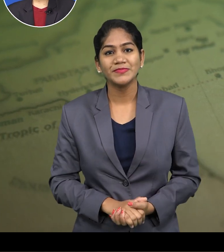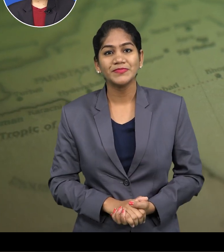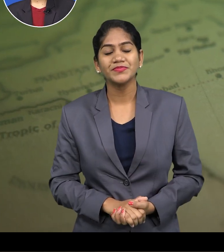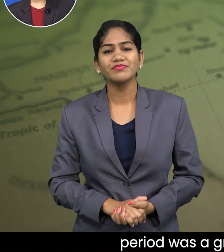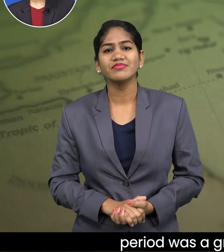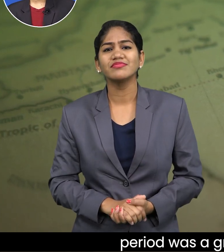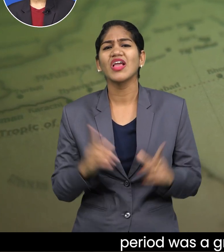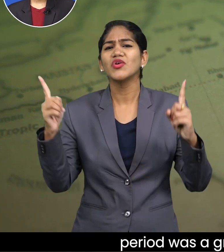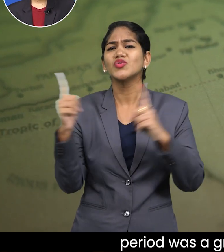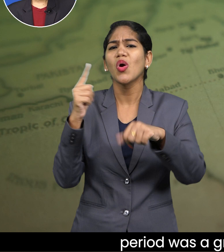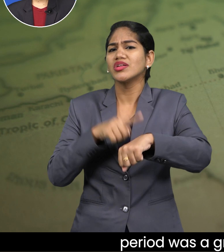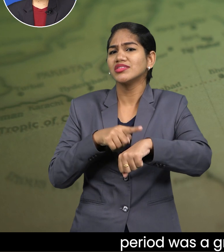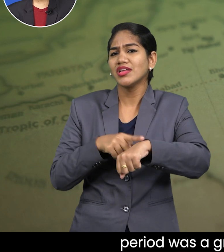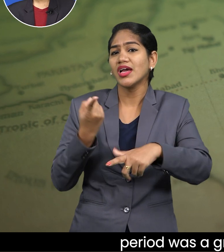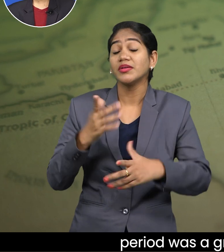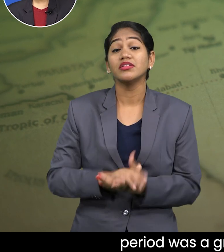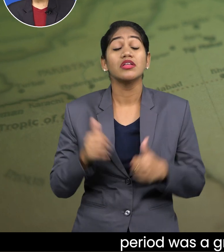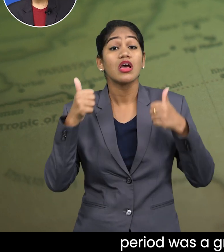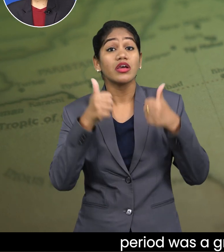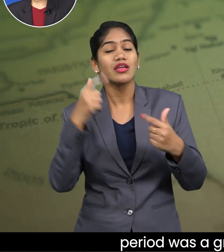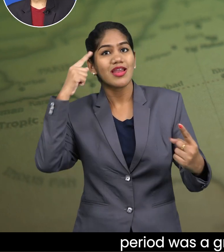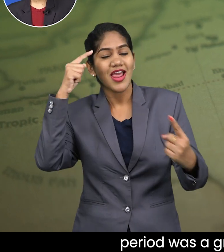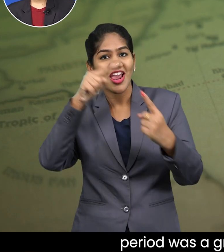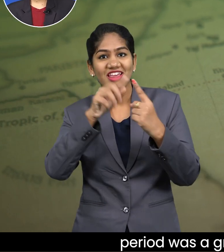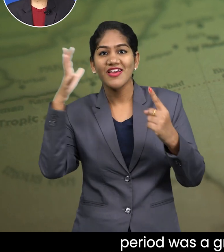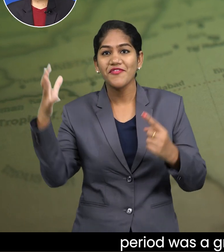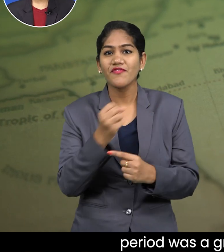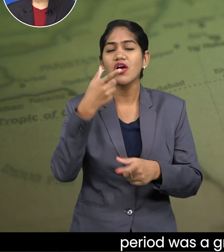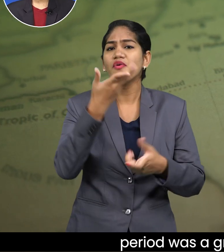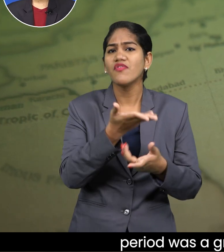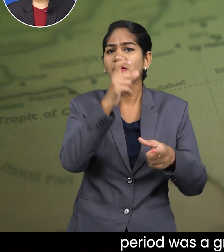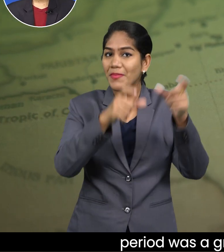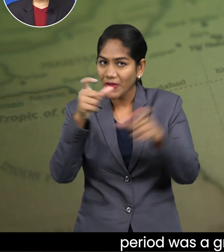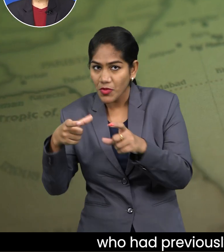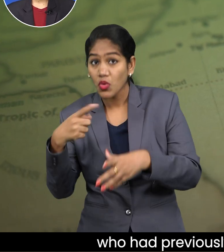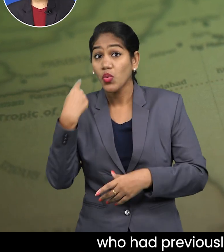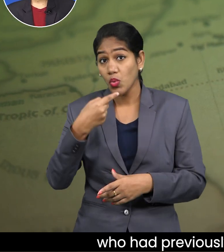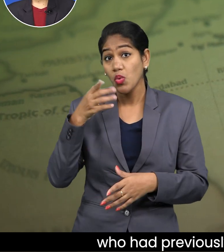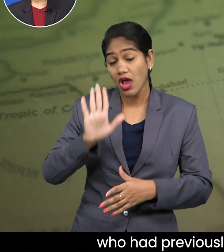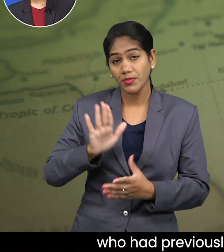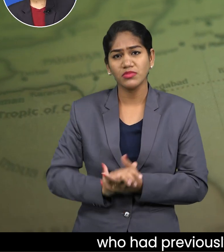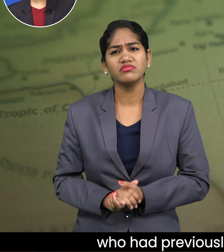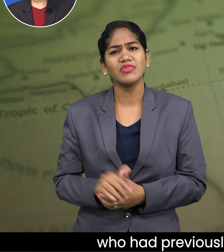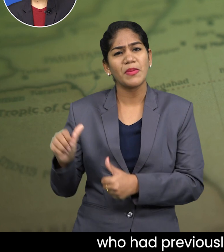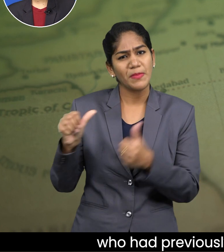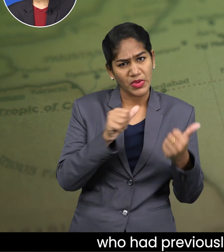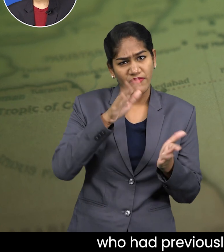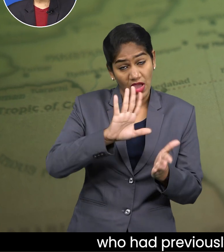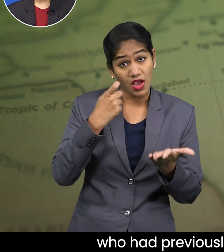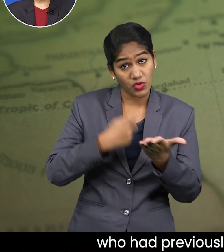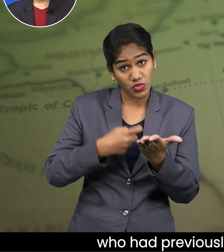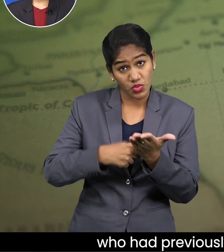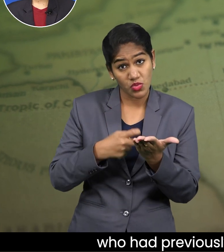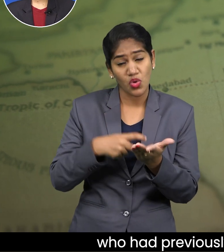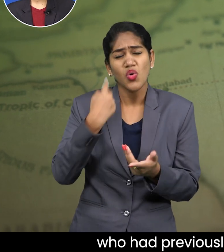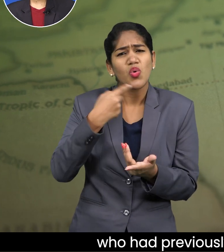in a short period was a great achievement for people who had previously been ruled by